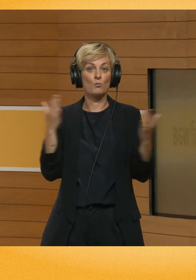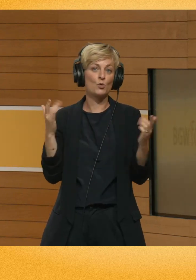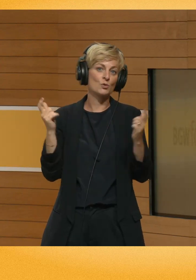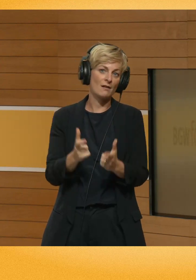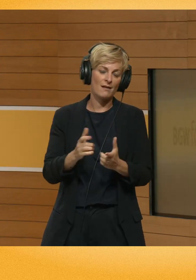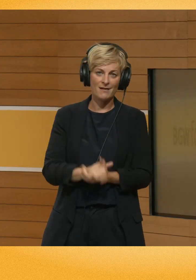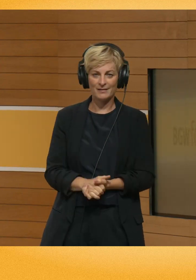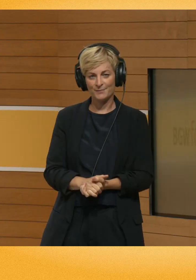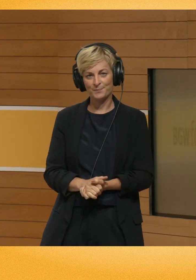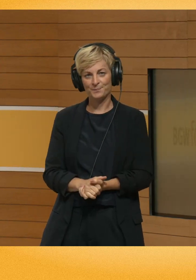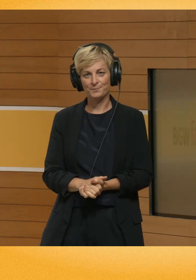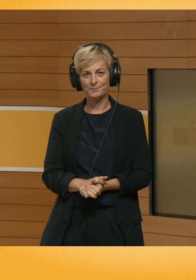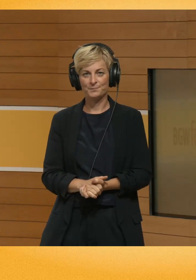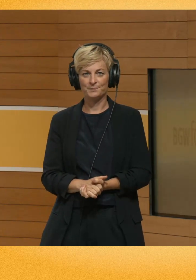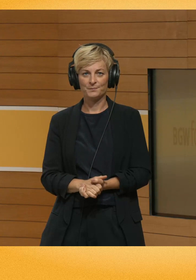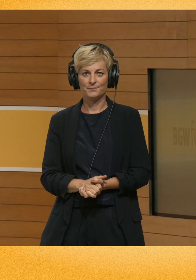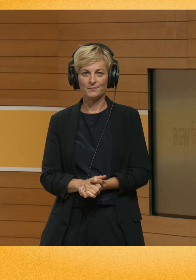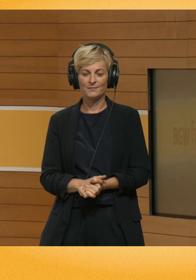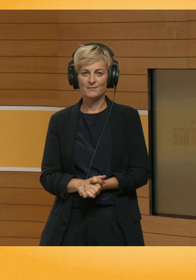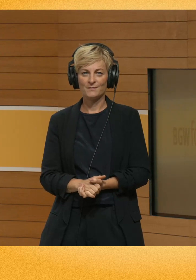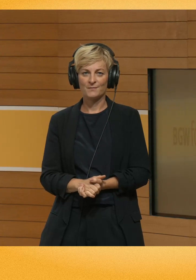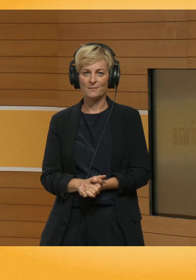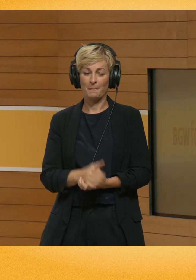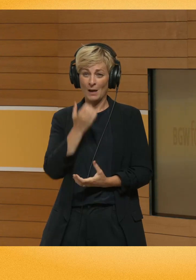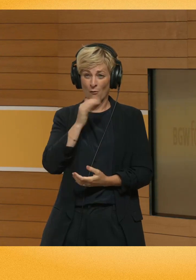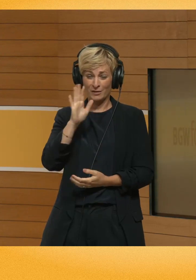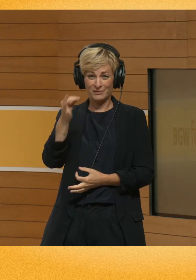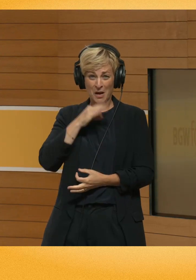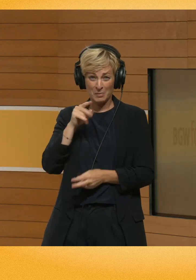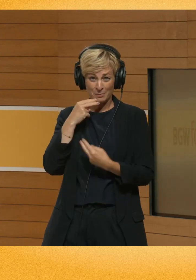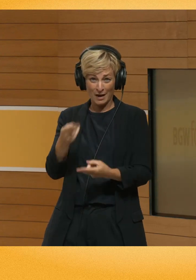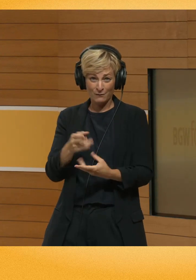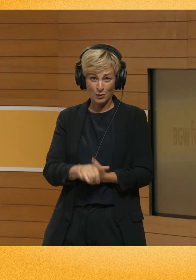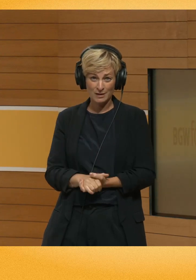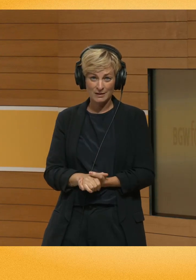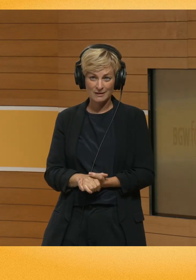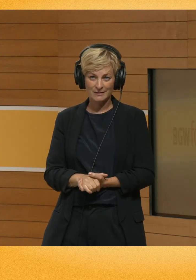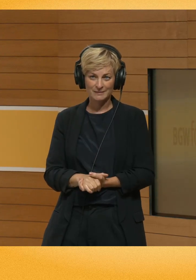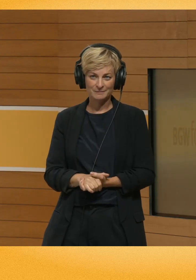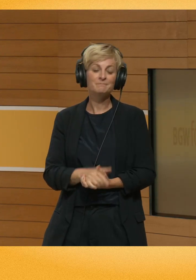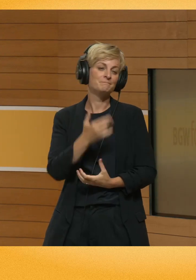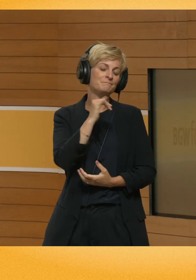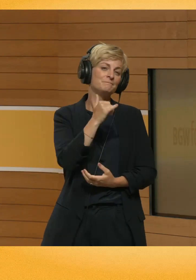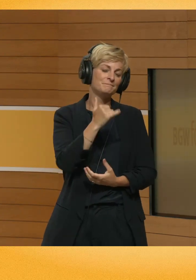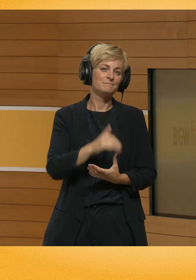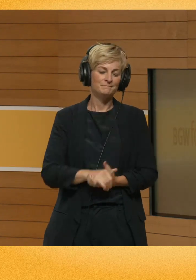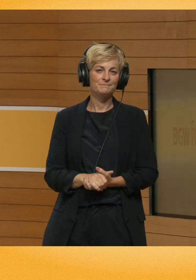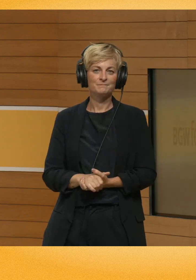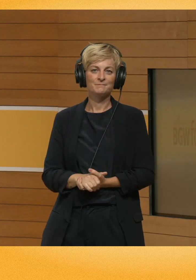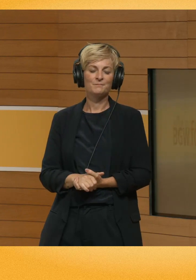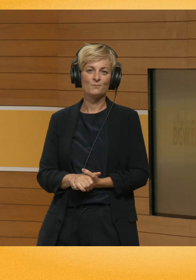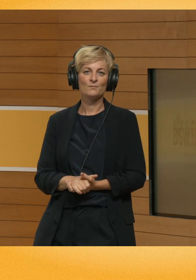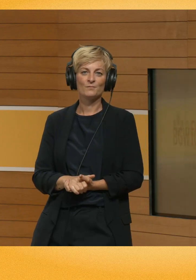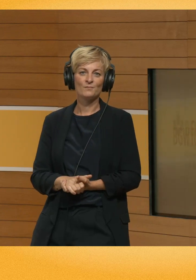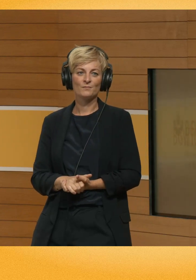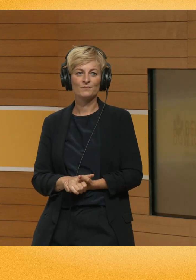Hope does that answer your question? Yes, actually it does, because in the first side it seems you need a lot of money, a